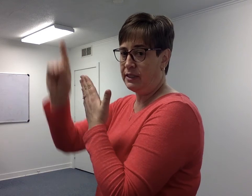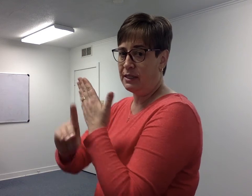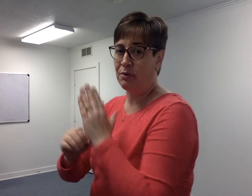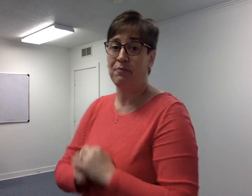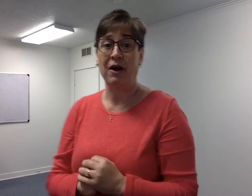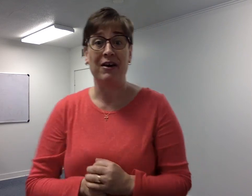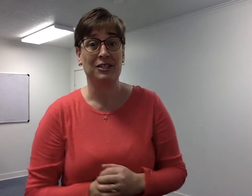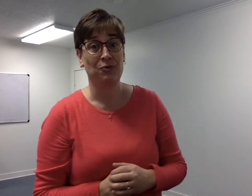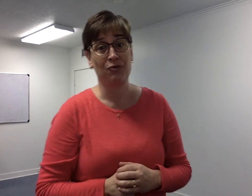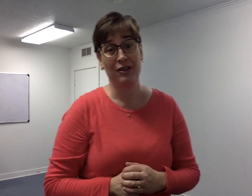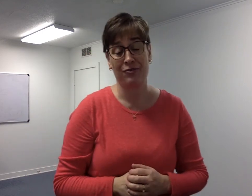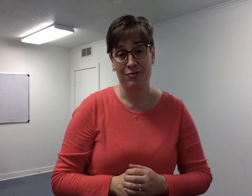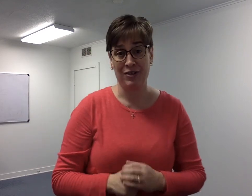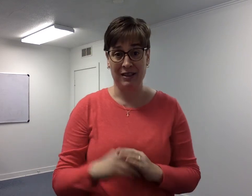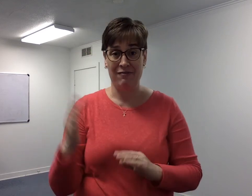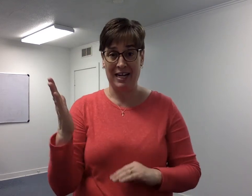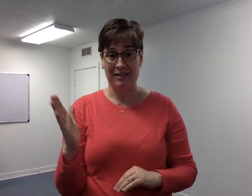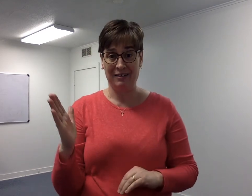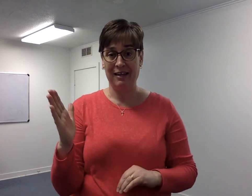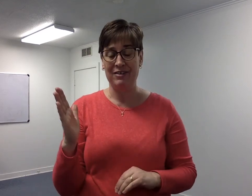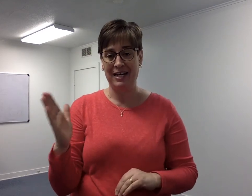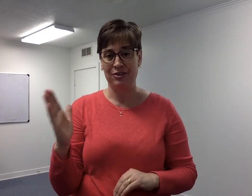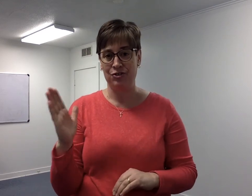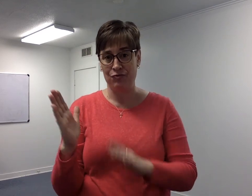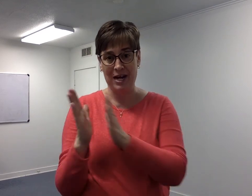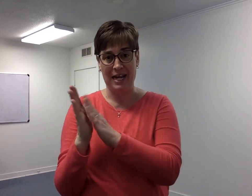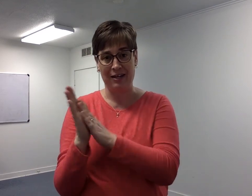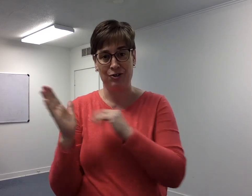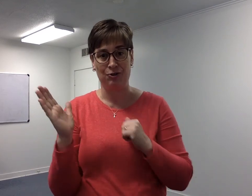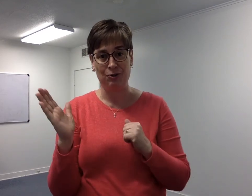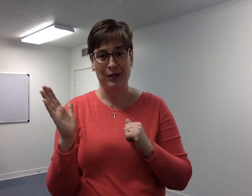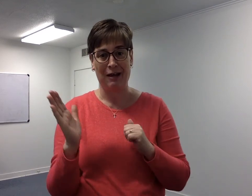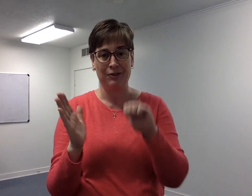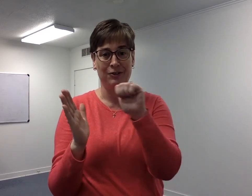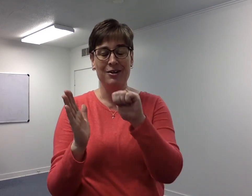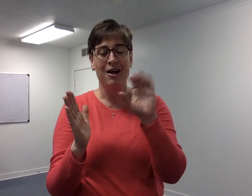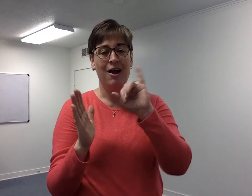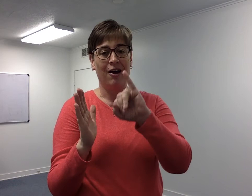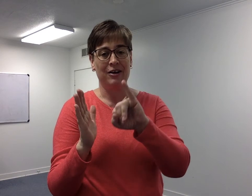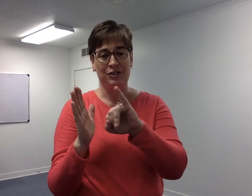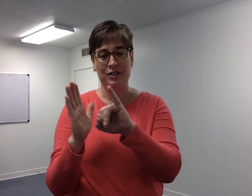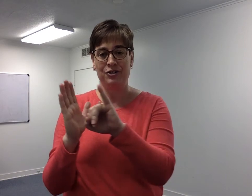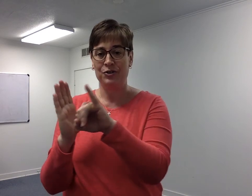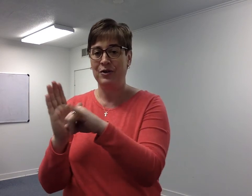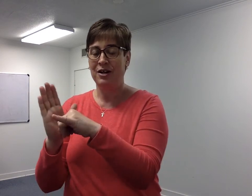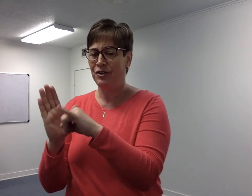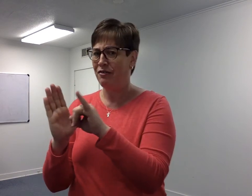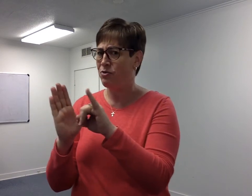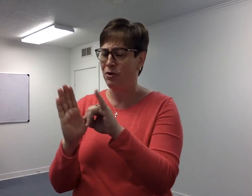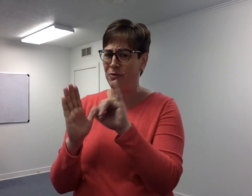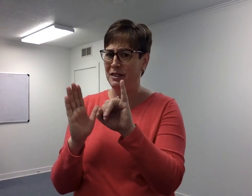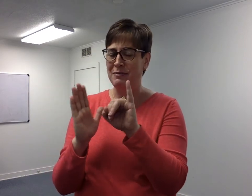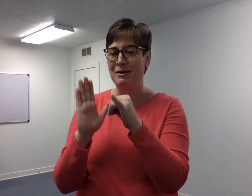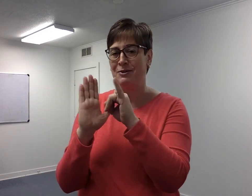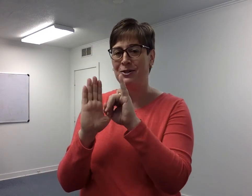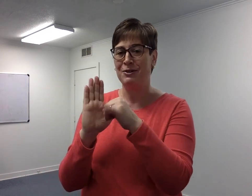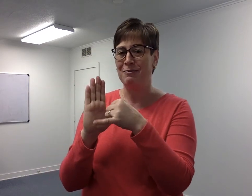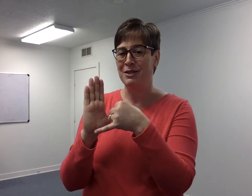December. All right, so we'll run through them with left hand. Left hand is your right hand is your little calendar. All right, so you're going to have to work with me because I'm not used to doing them this